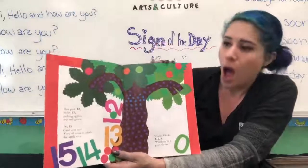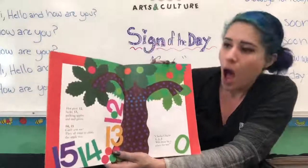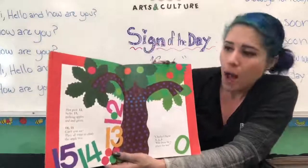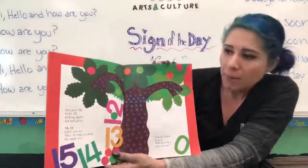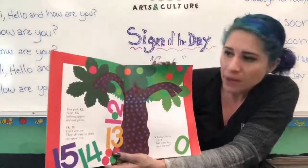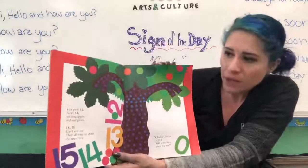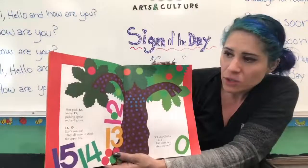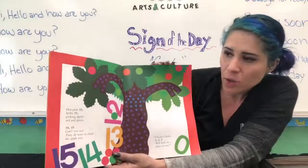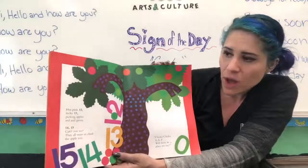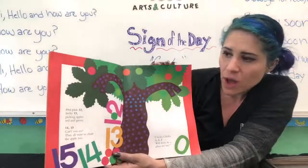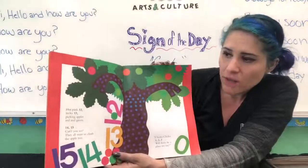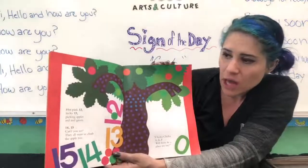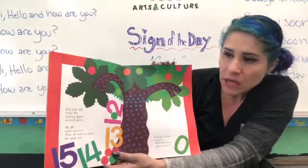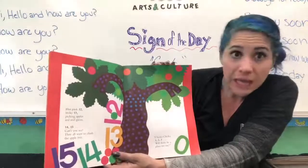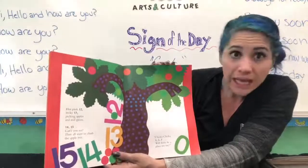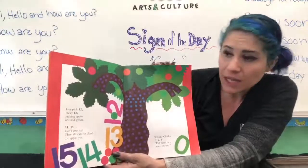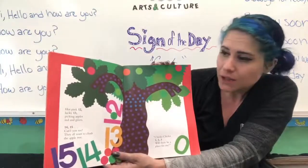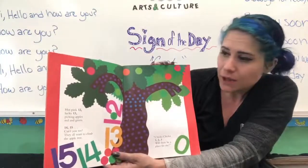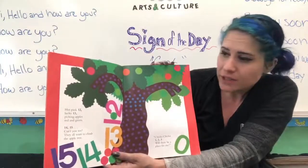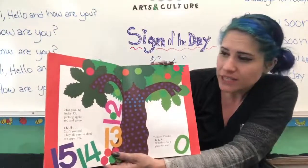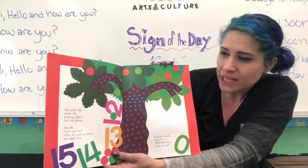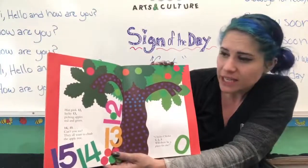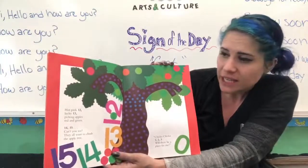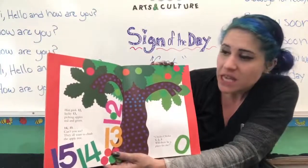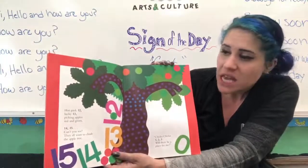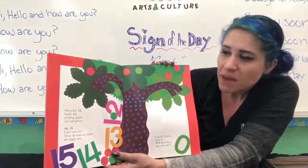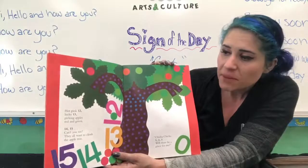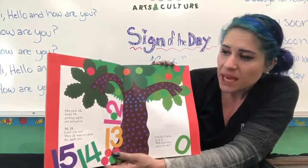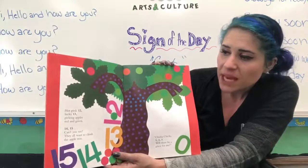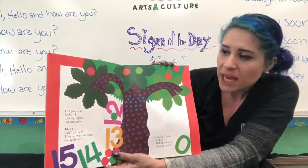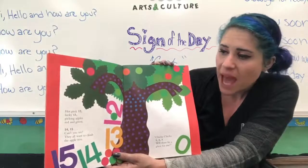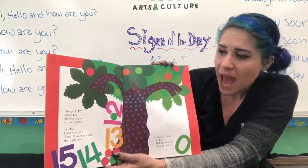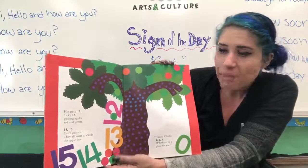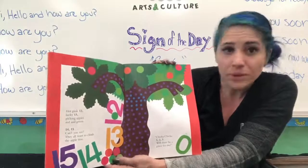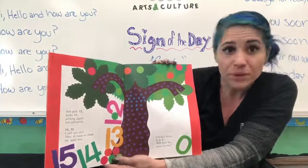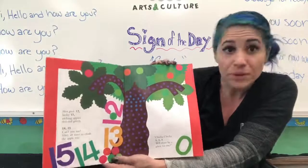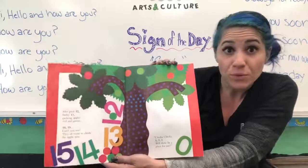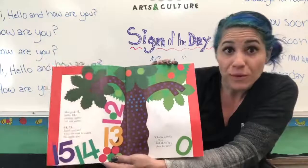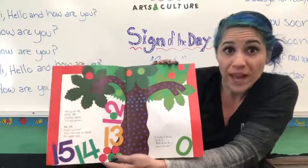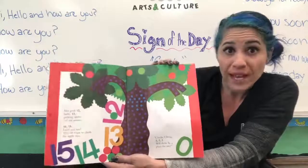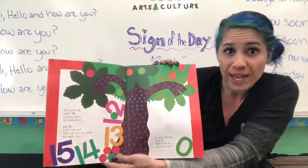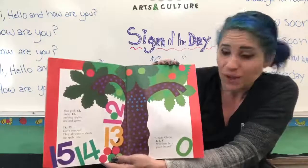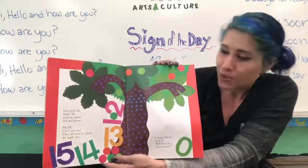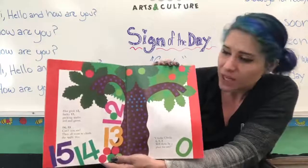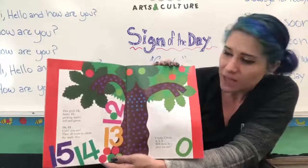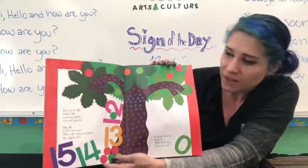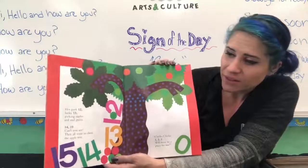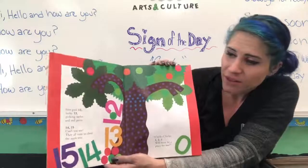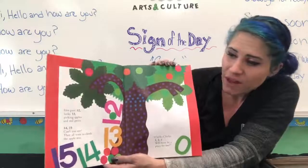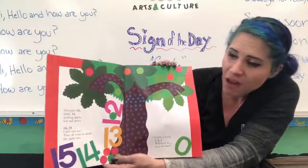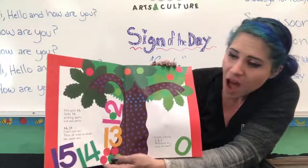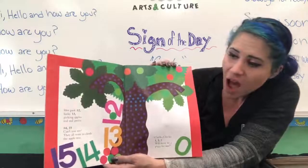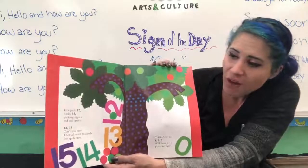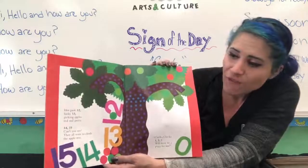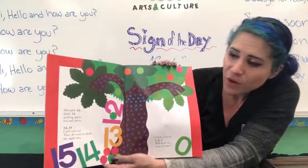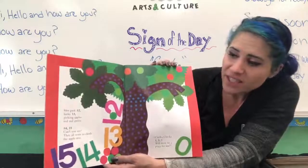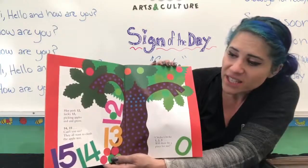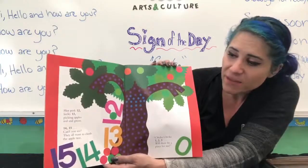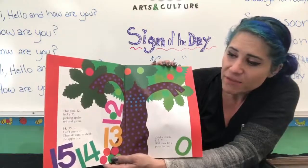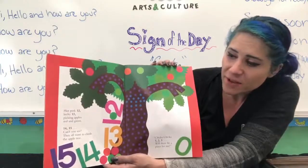Hot pink 12, lucky 13, picking apples red and green. 14 and